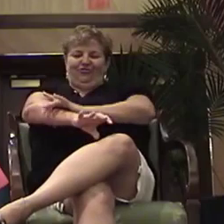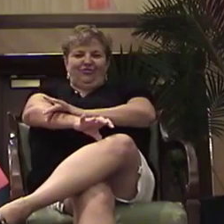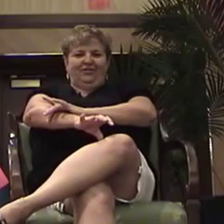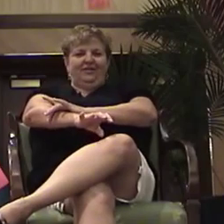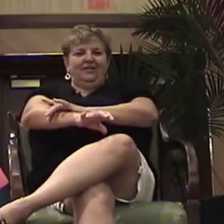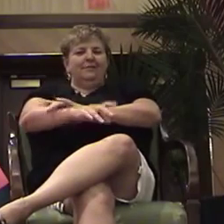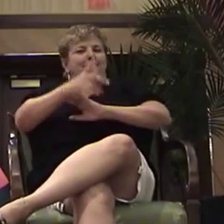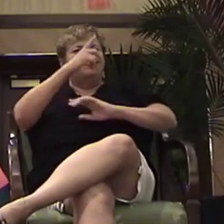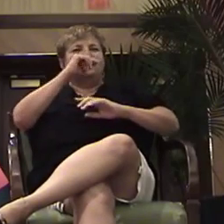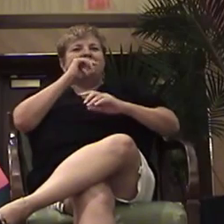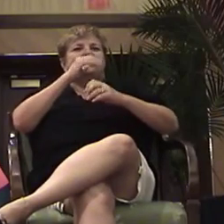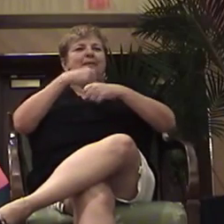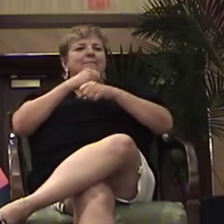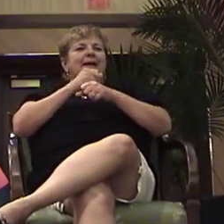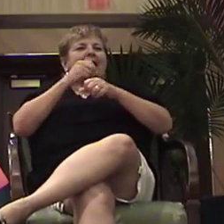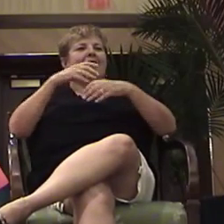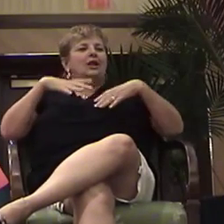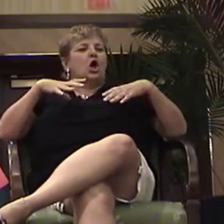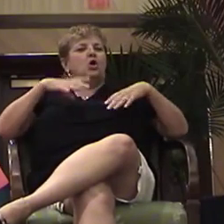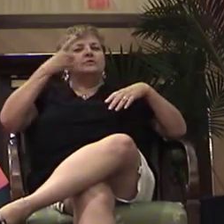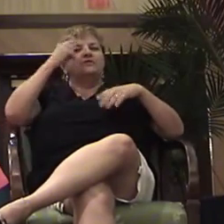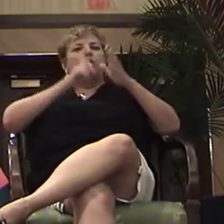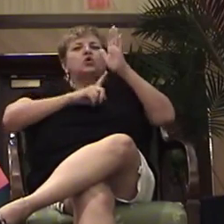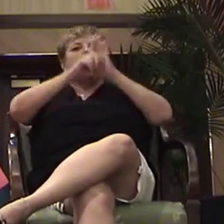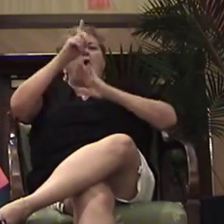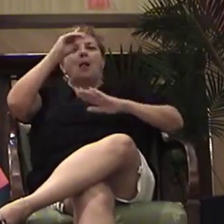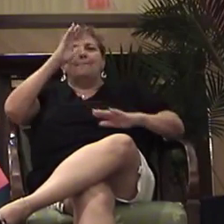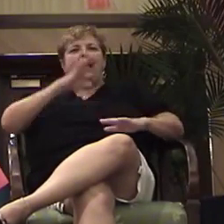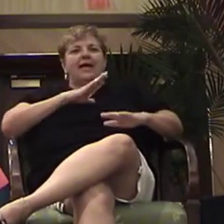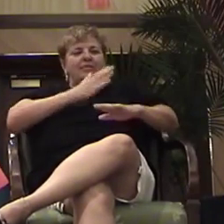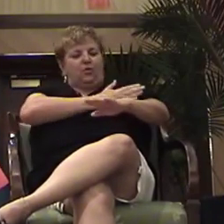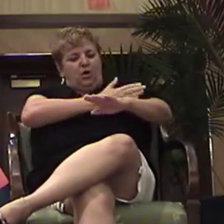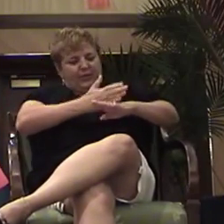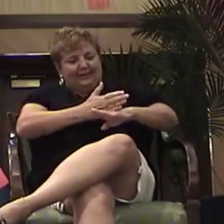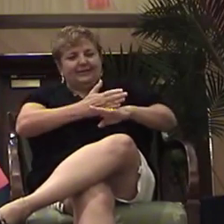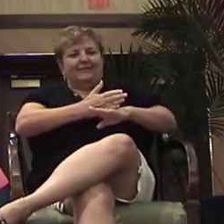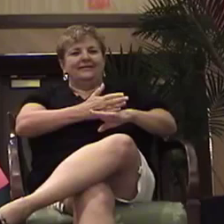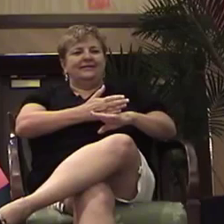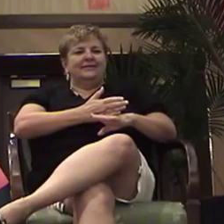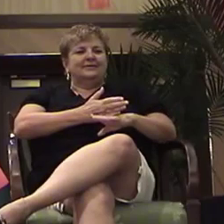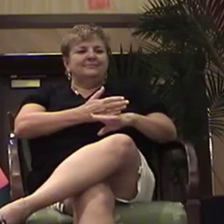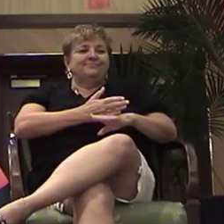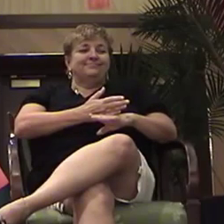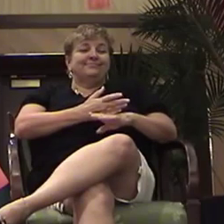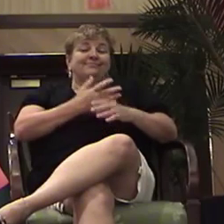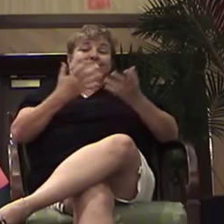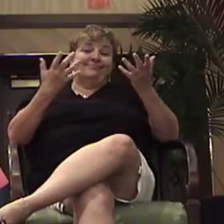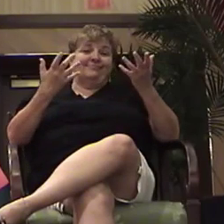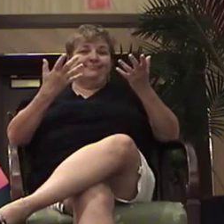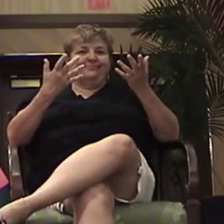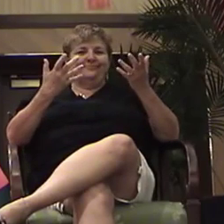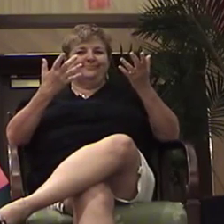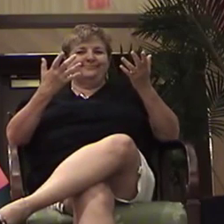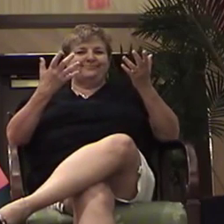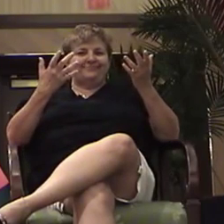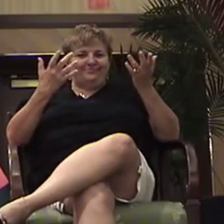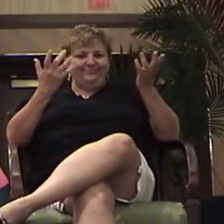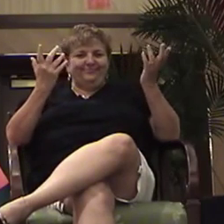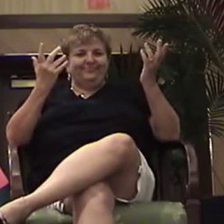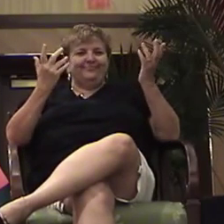make clothes then for men, arm length and everything. What you got, you know, you either had to roll them